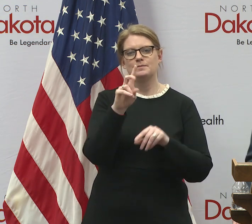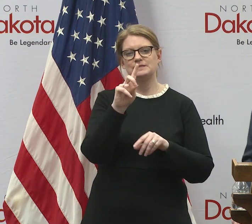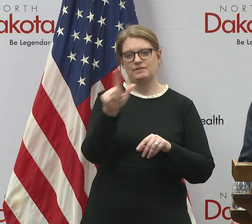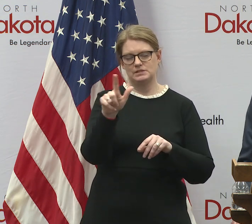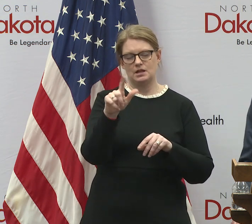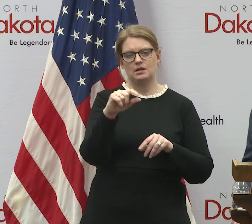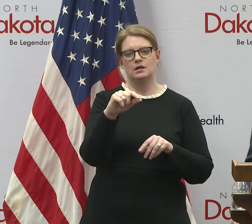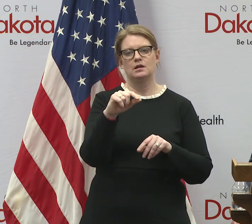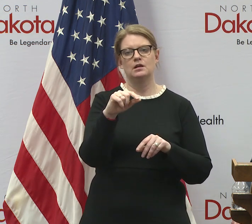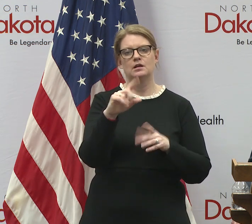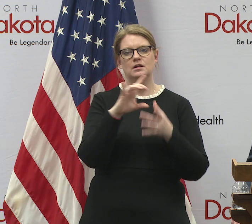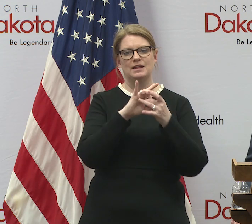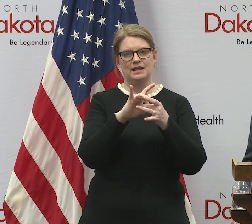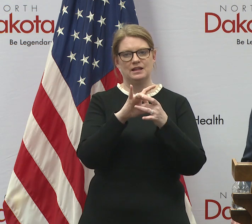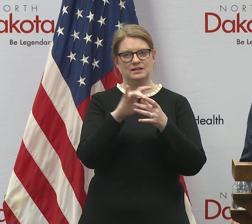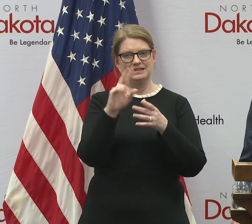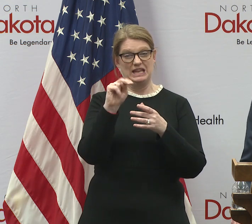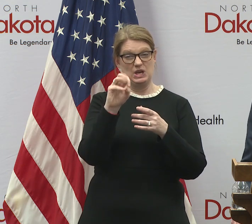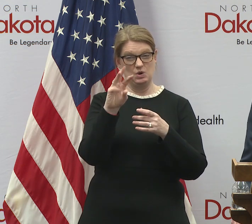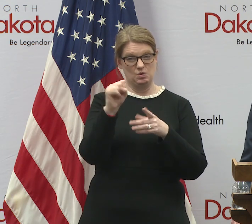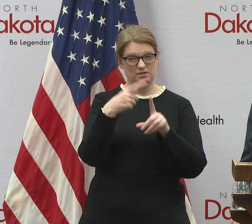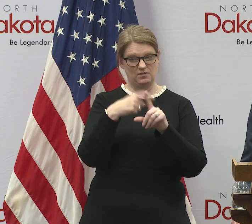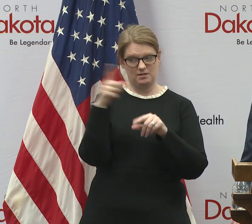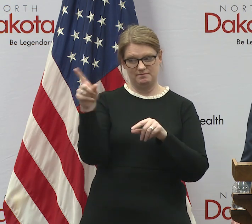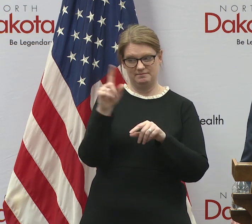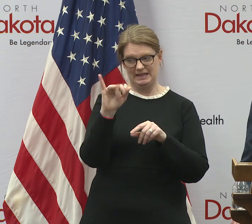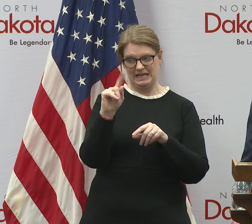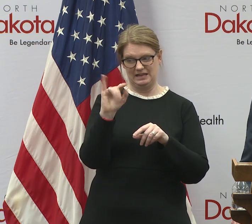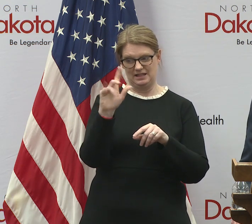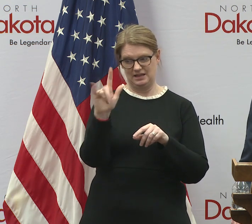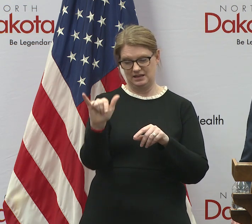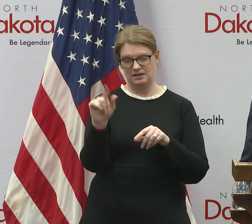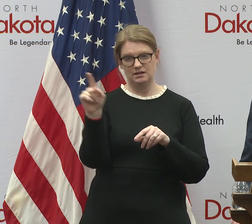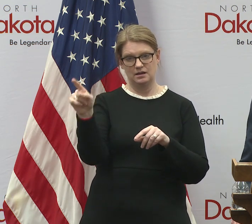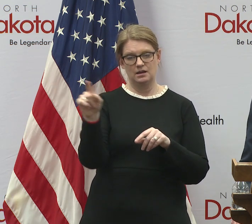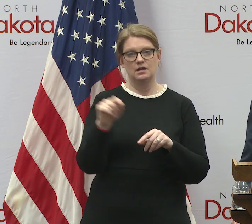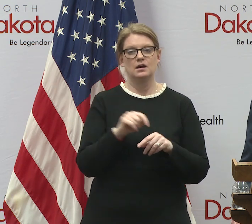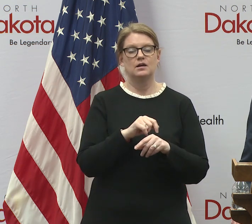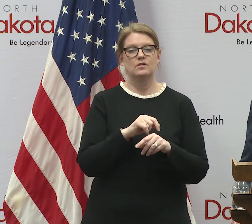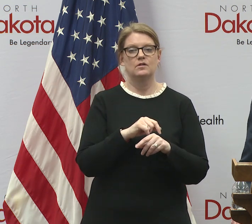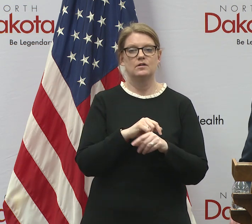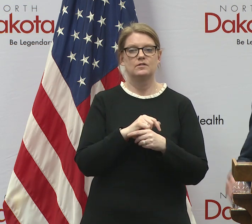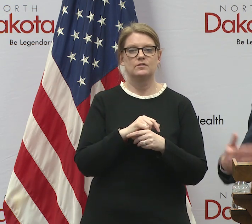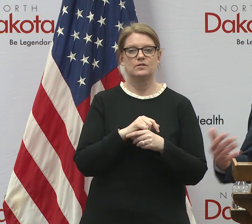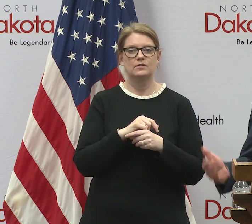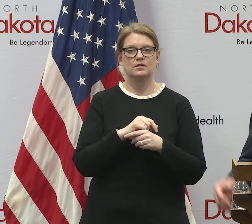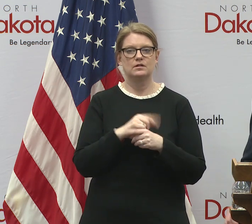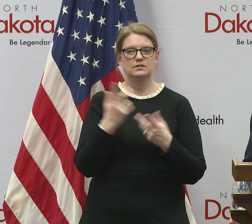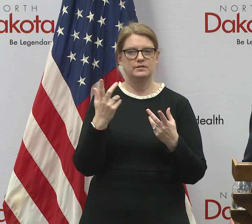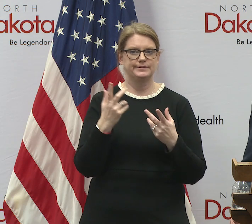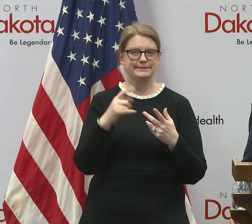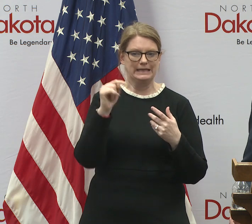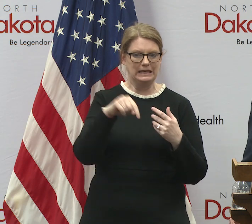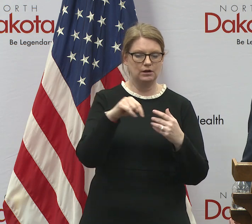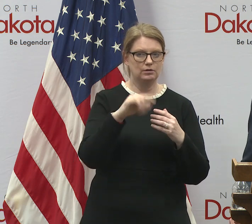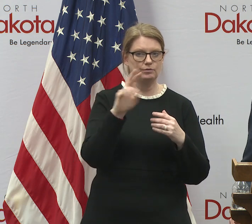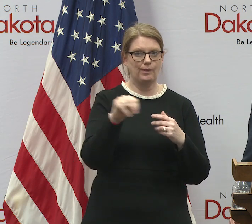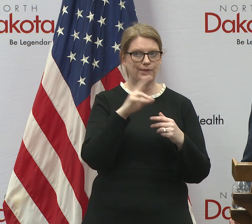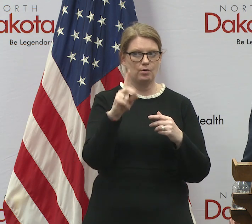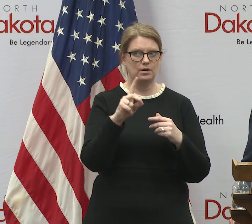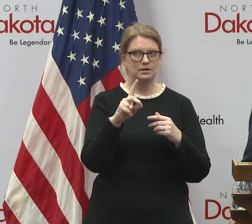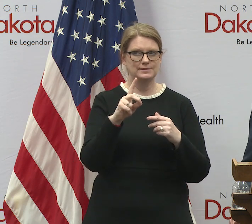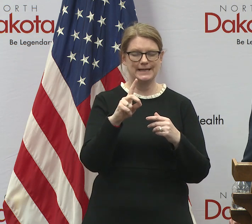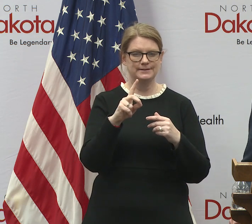was based on the news coming out of Italy and what are the triggers in North Dakota for